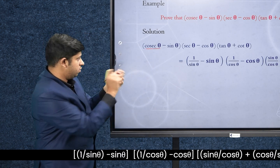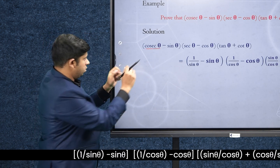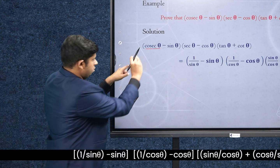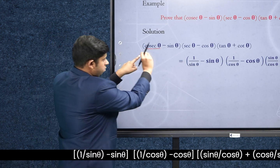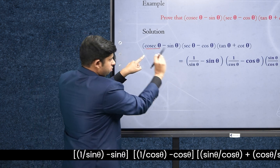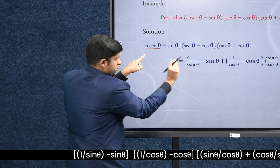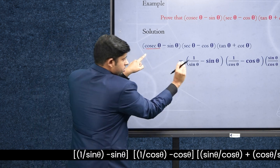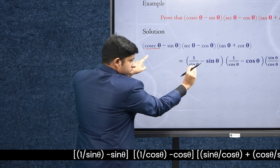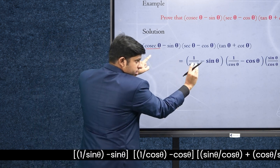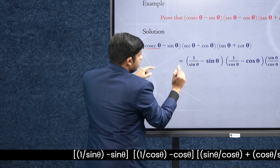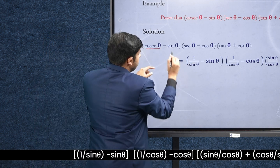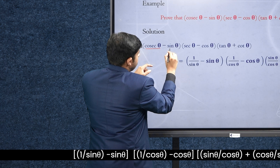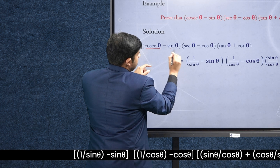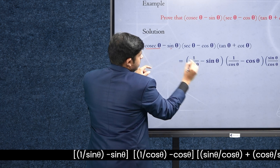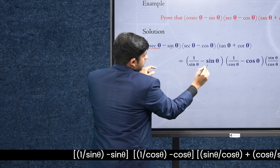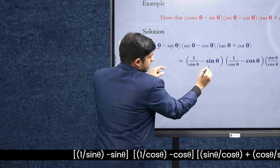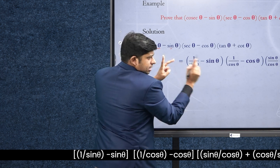1 by sin theta minus sin theta into